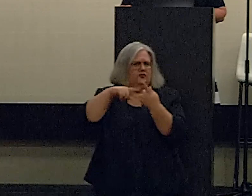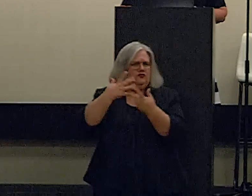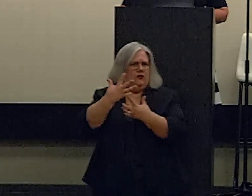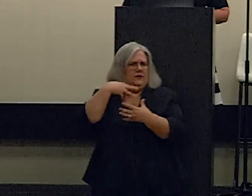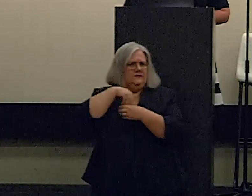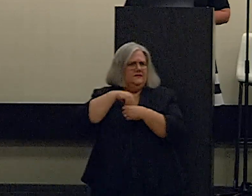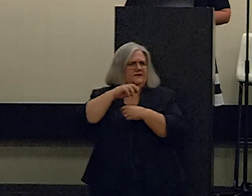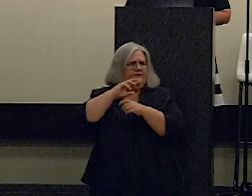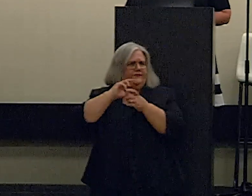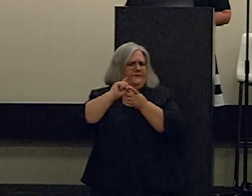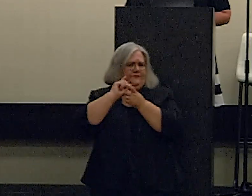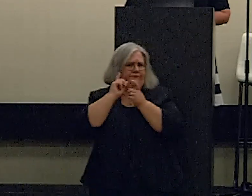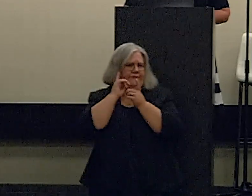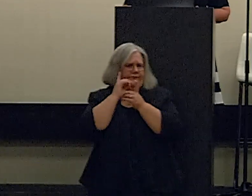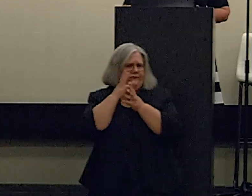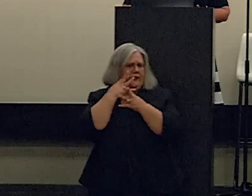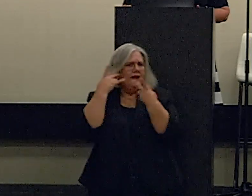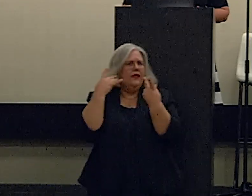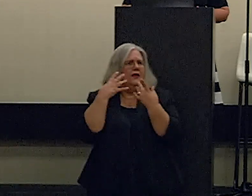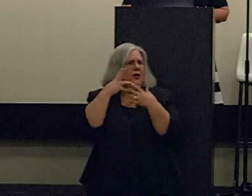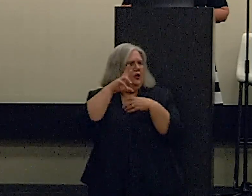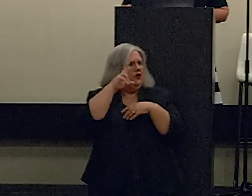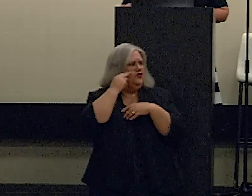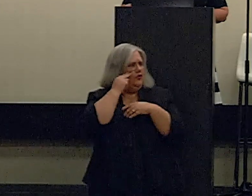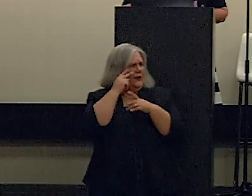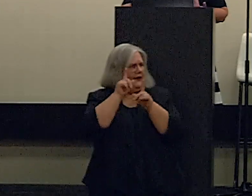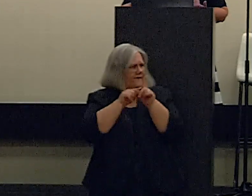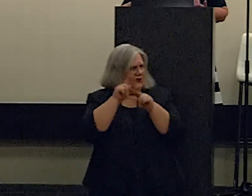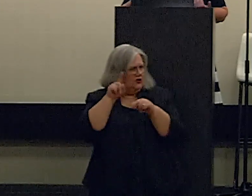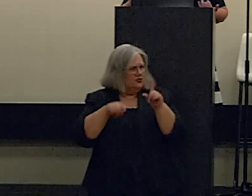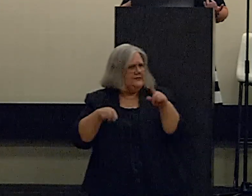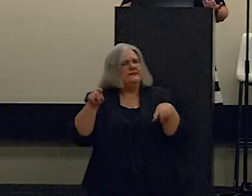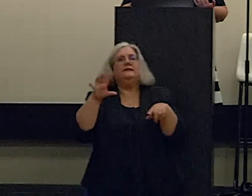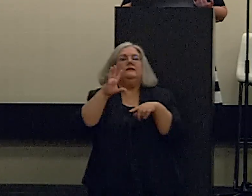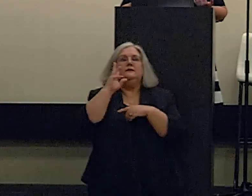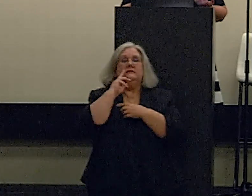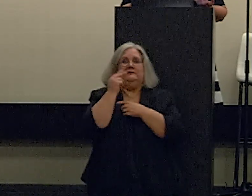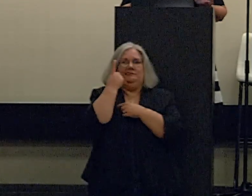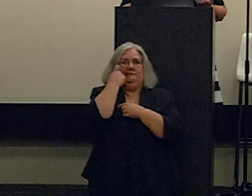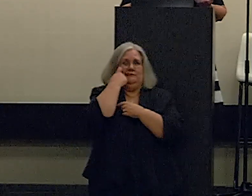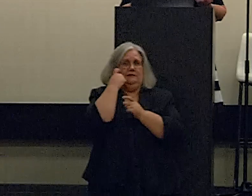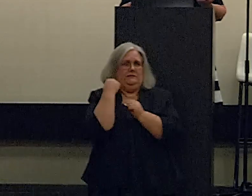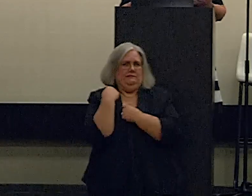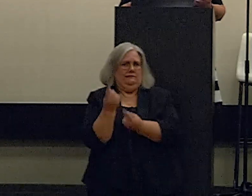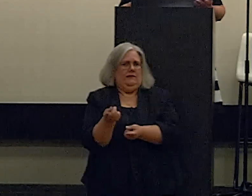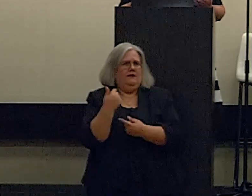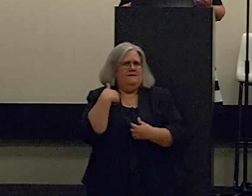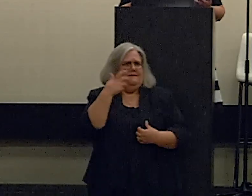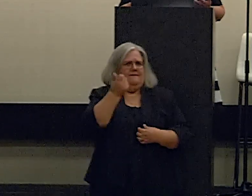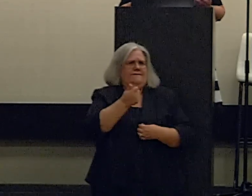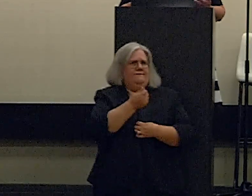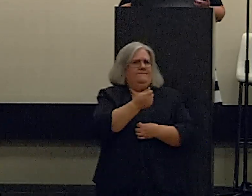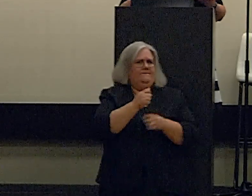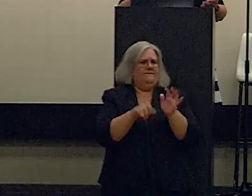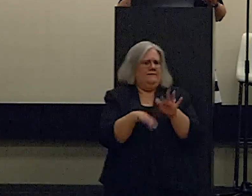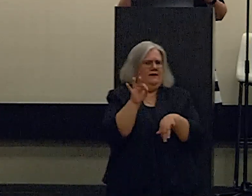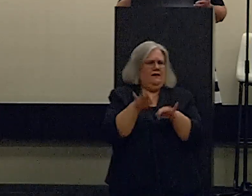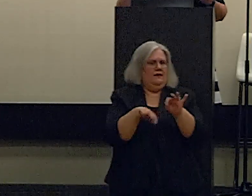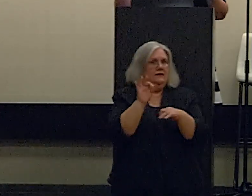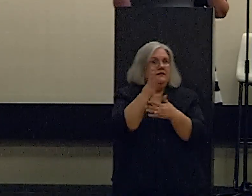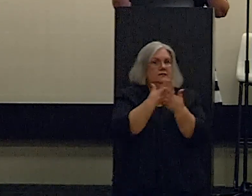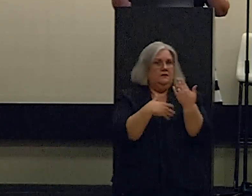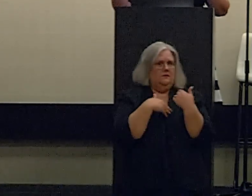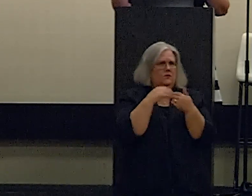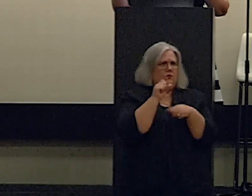about understanding neurodivergence. Actually, in the last couple of weeks, I have found that some of the work that I'm doing is actually working